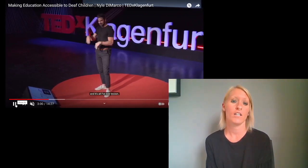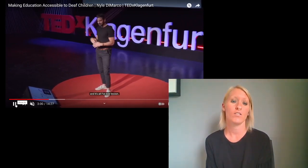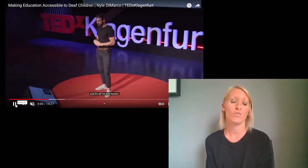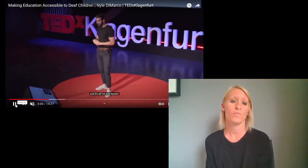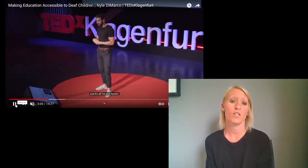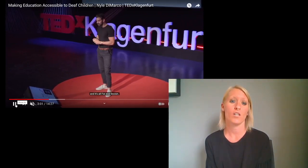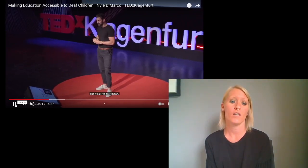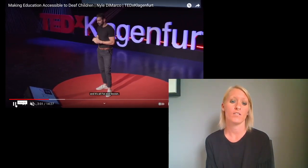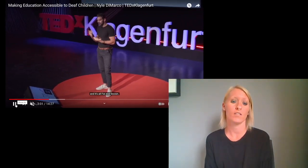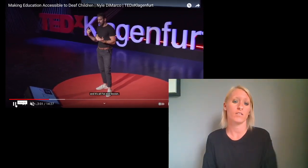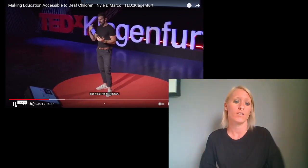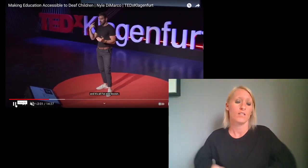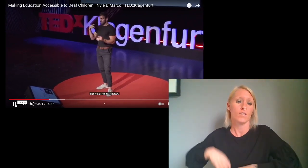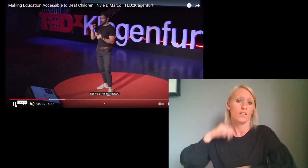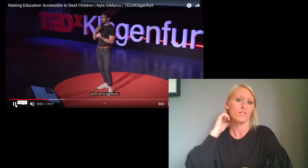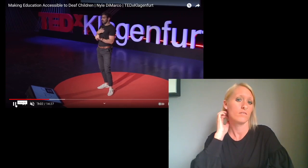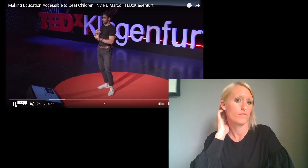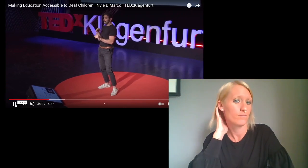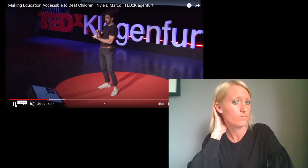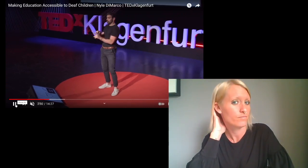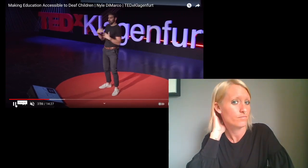That's all I knew in my childhood.